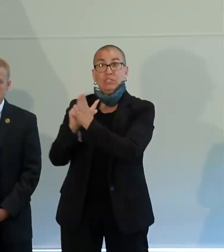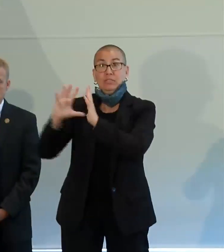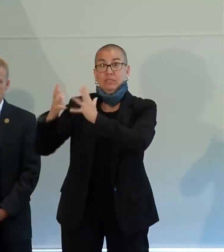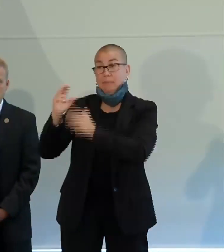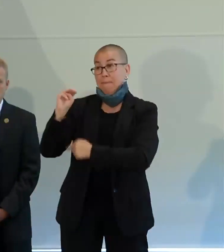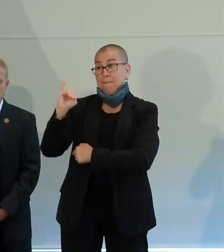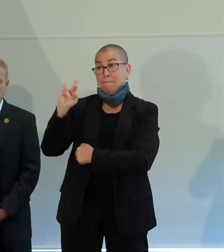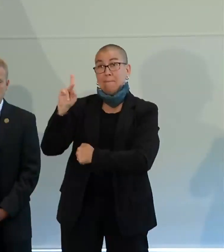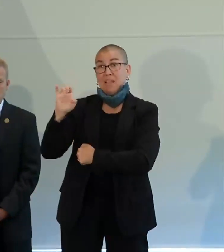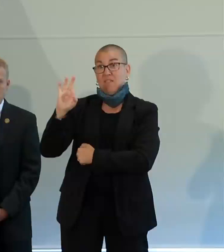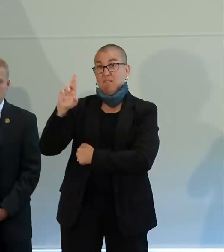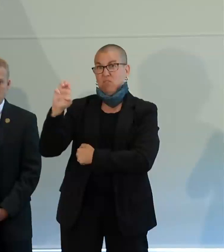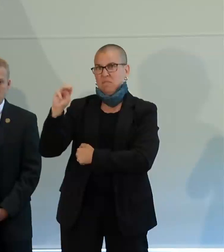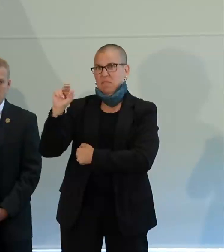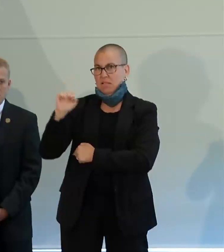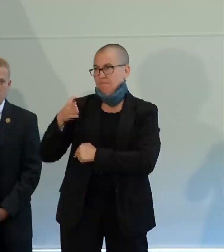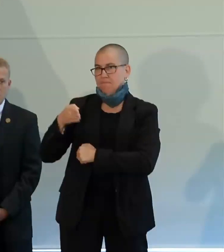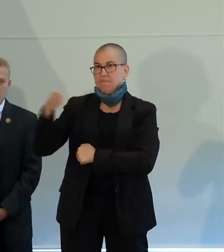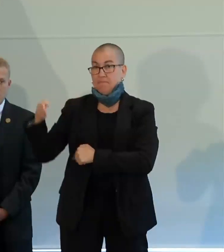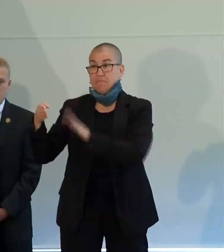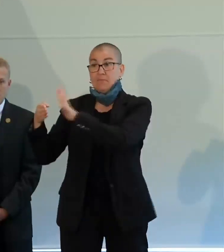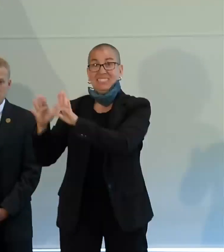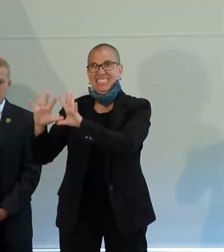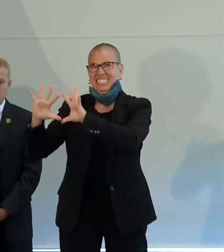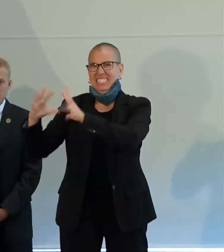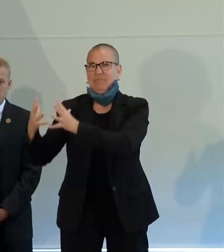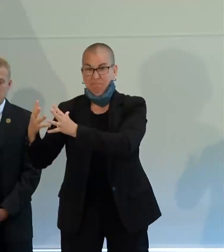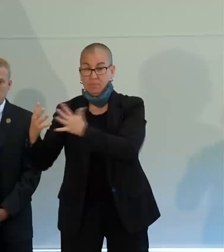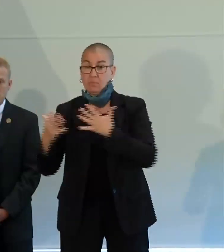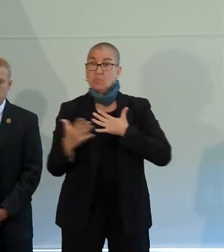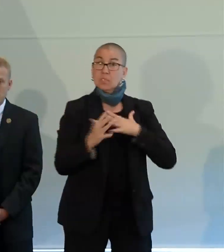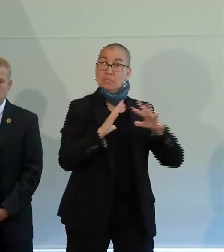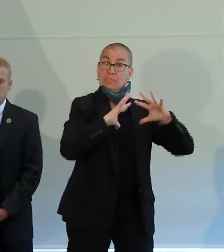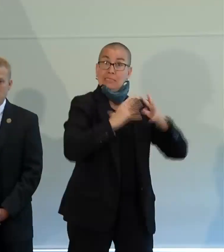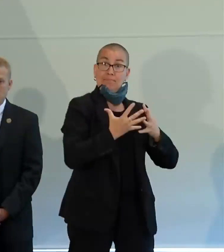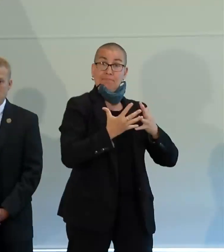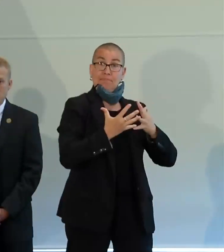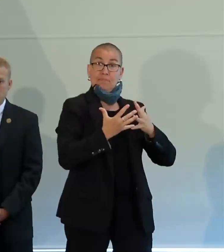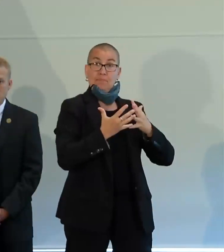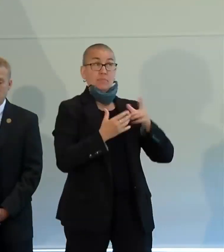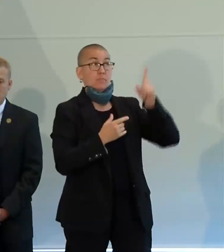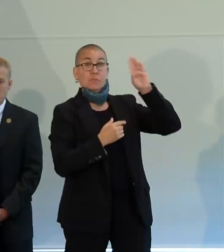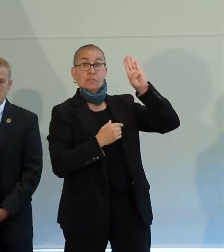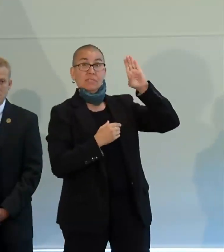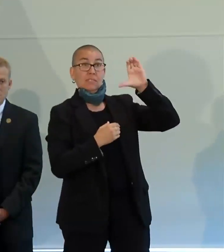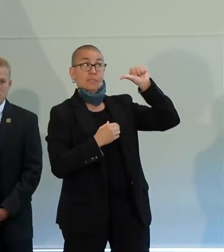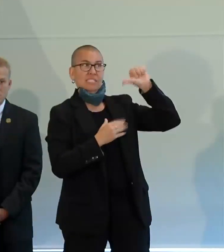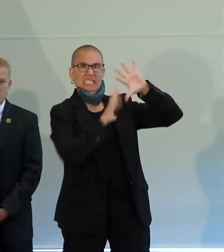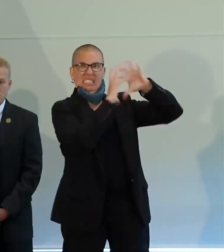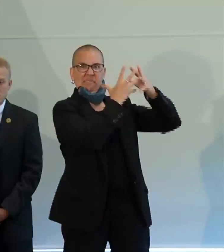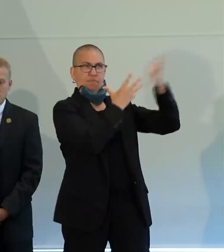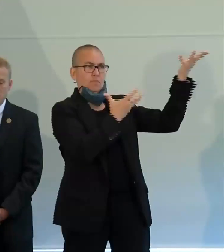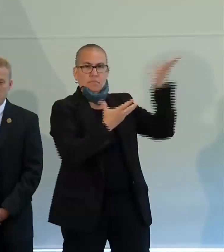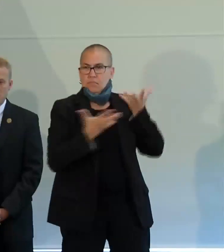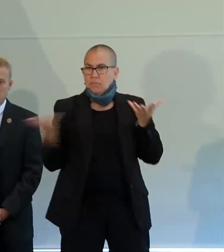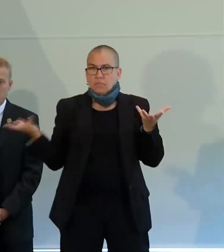team, we reviewed the evidence together with the BCA, and we have something to announce